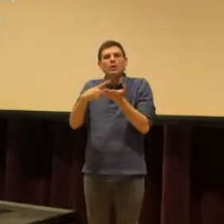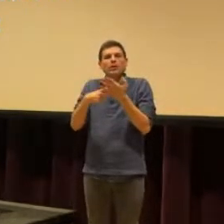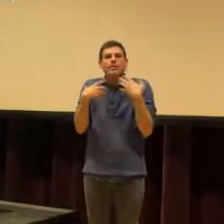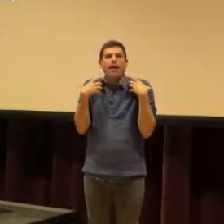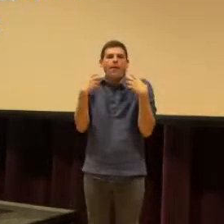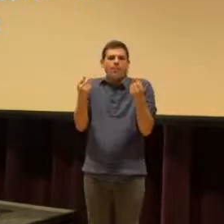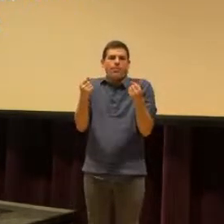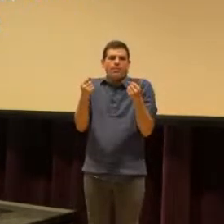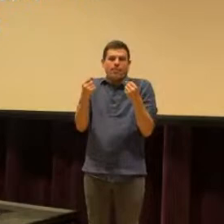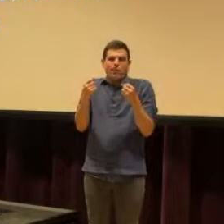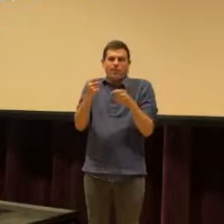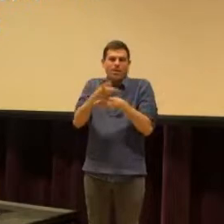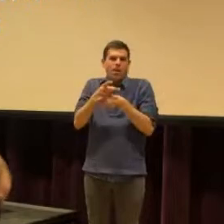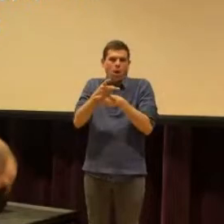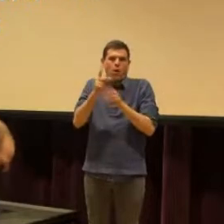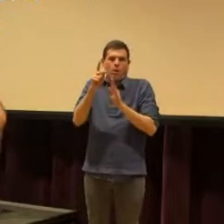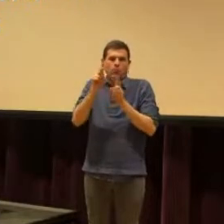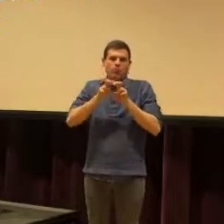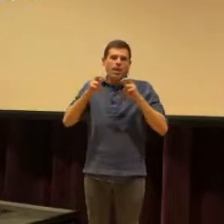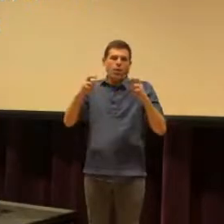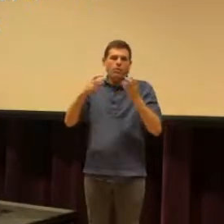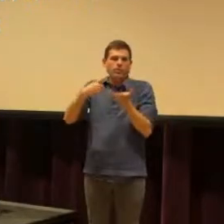discussion.